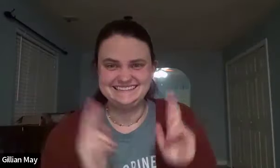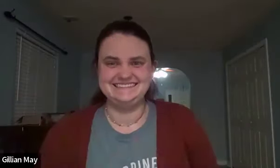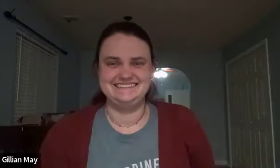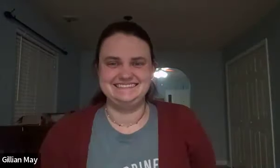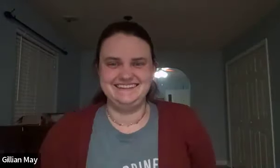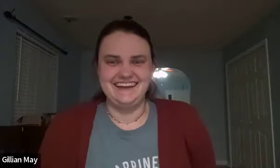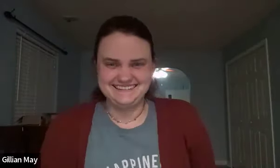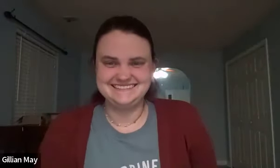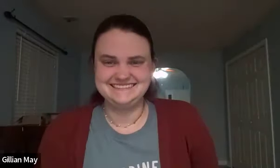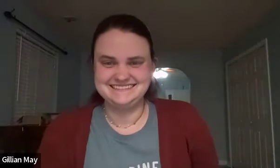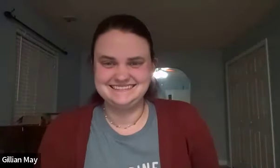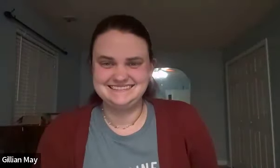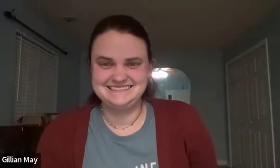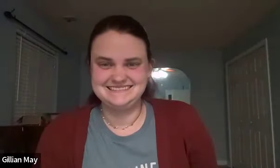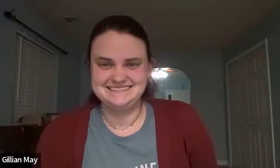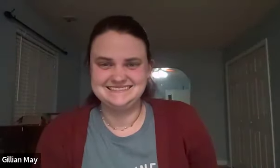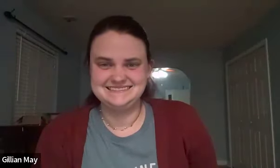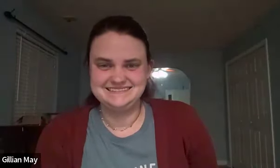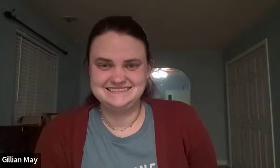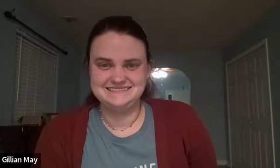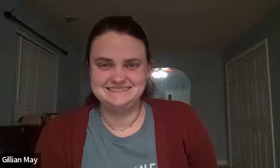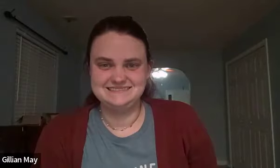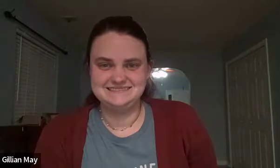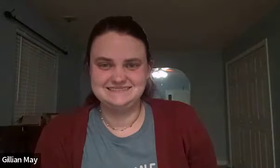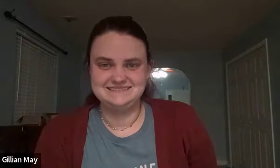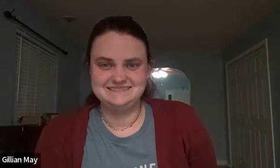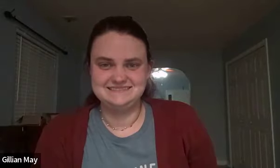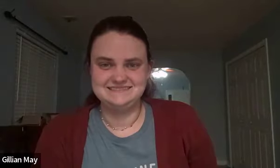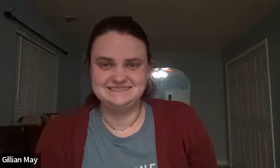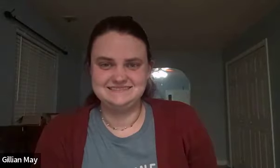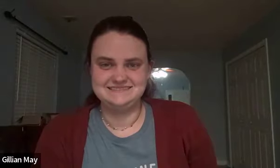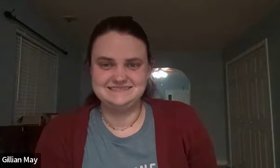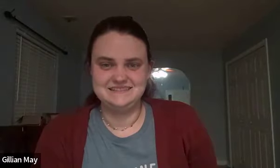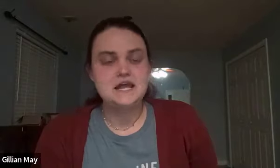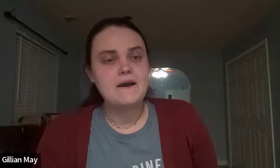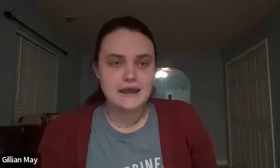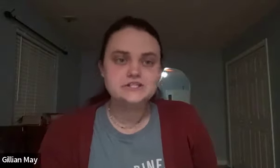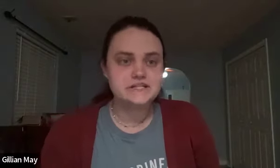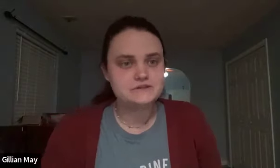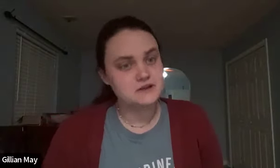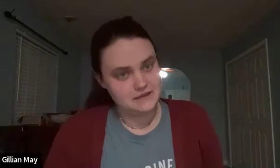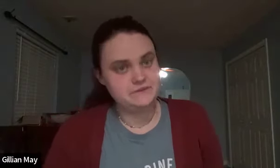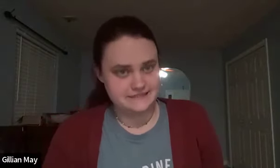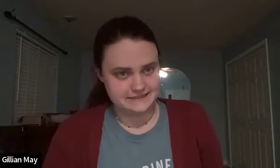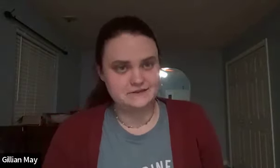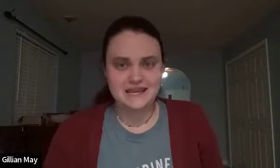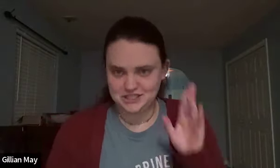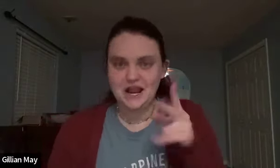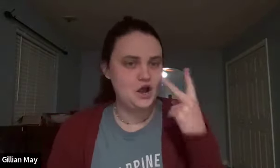Okay. Now Ashley knows her ABCs. Okay. I caught